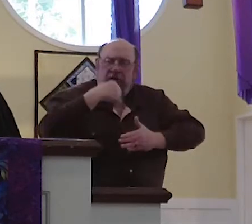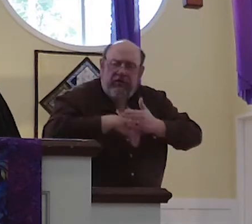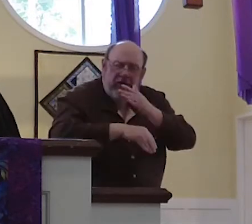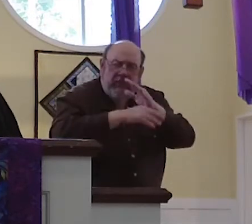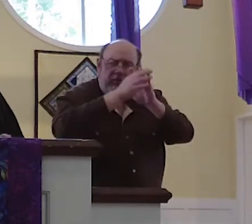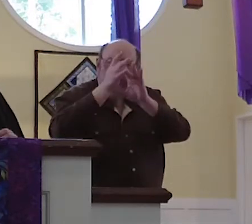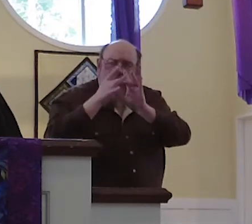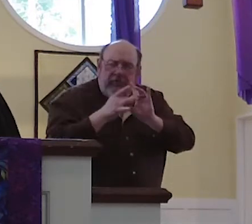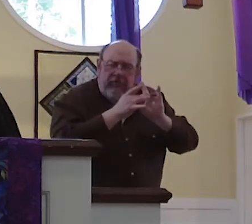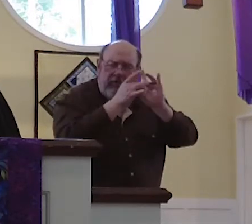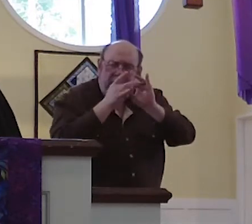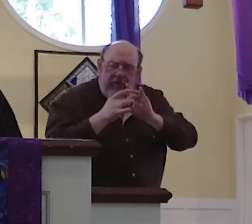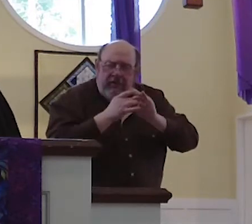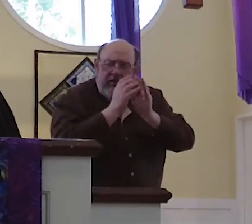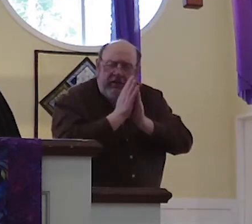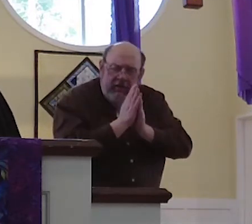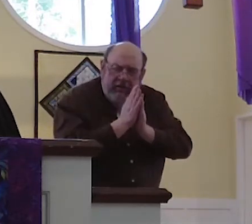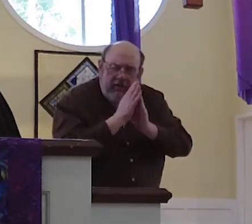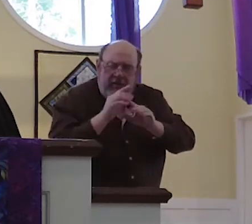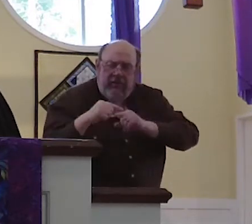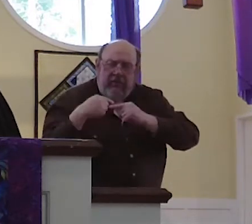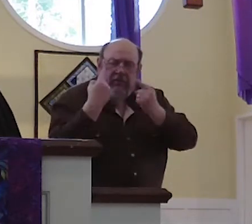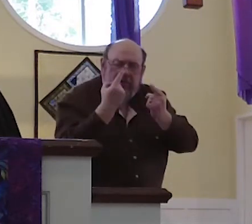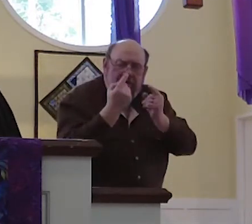prayer as you pray it.